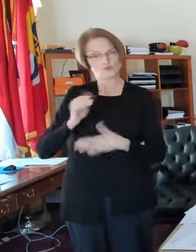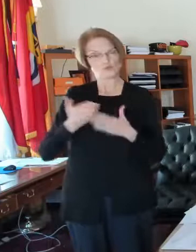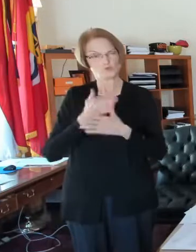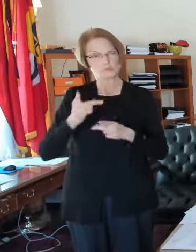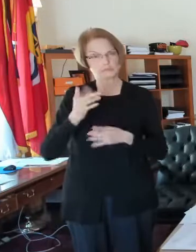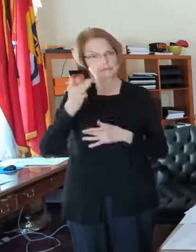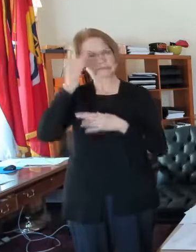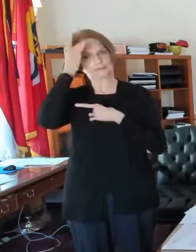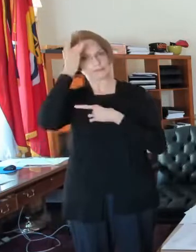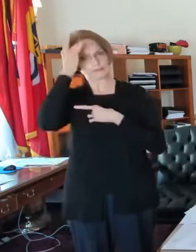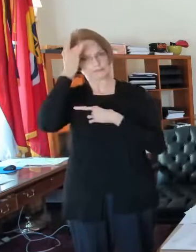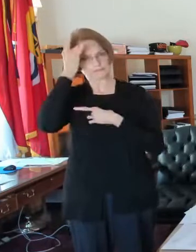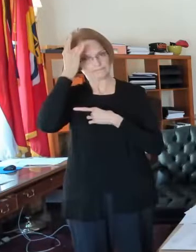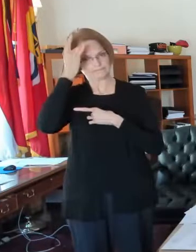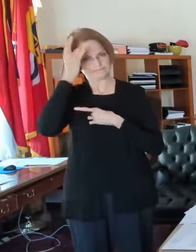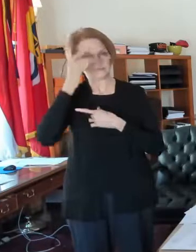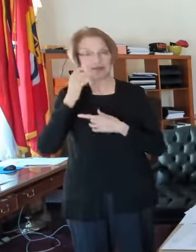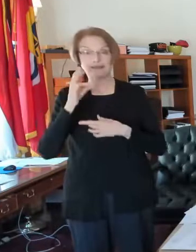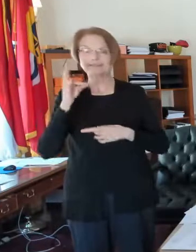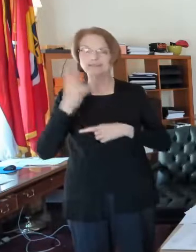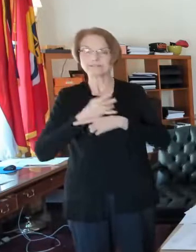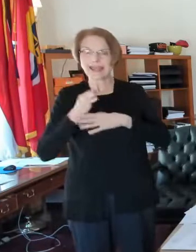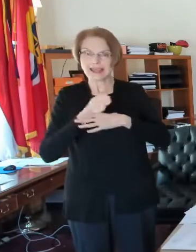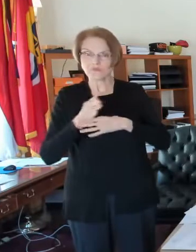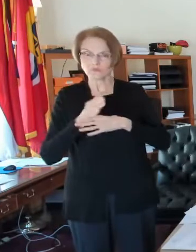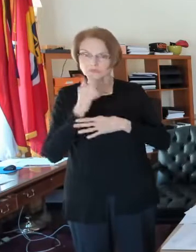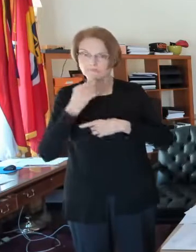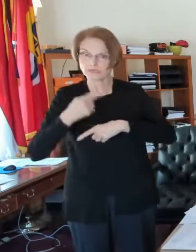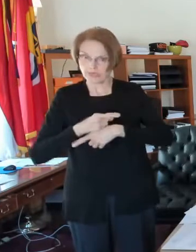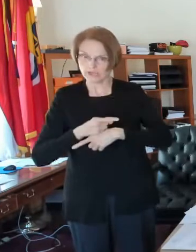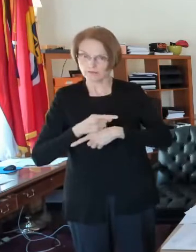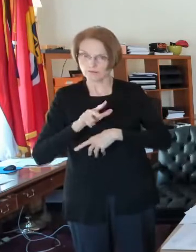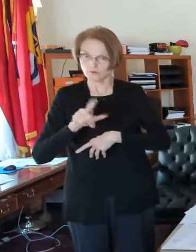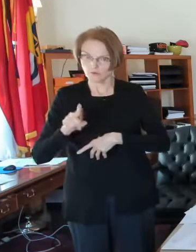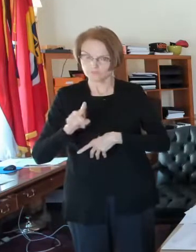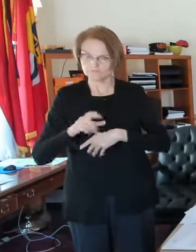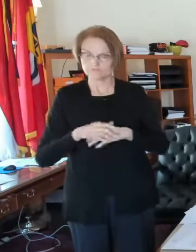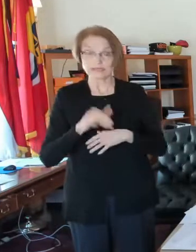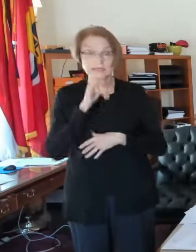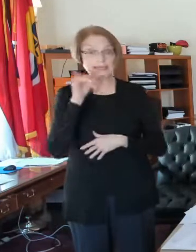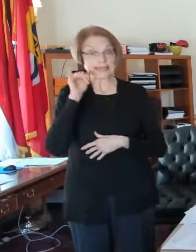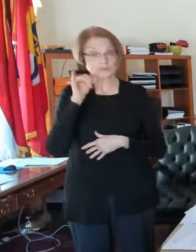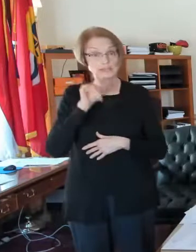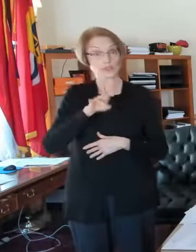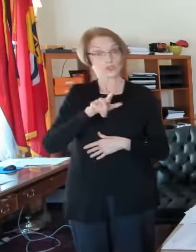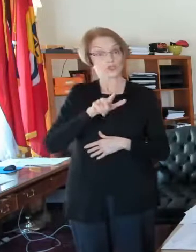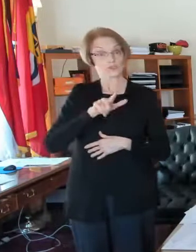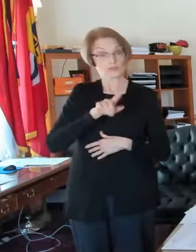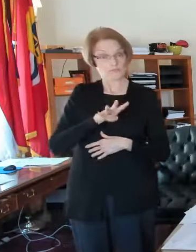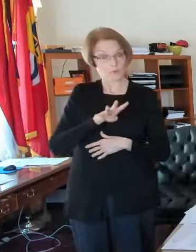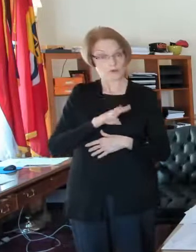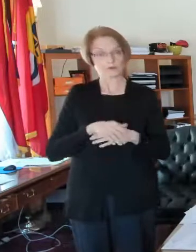cases over the 7-day average per day, and yesterday we had 24.